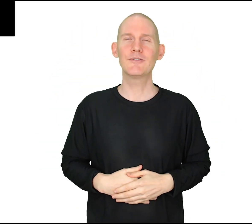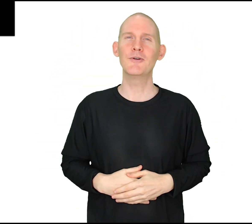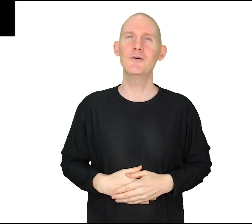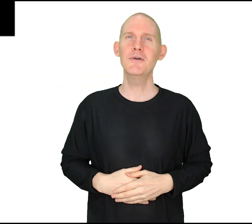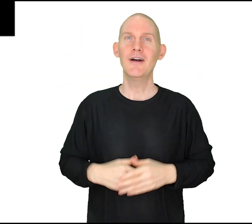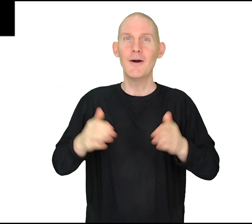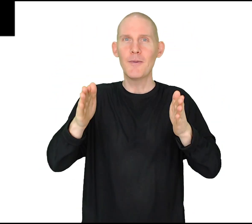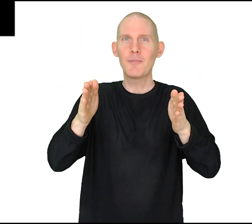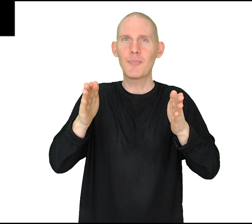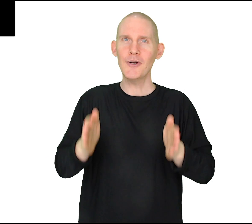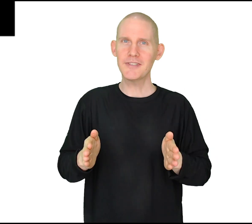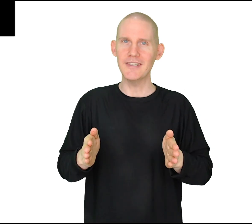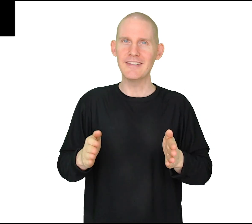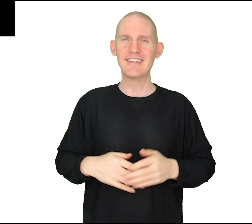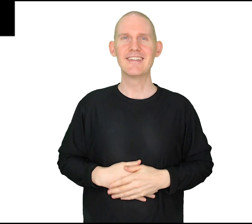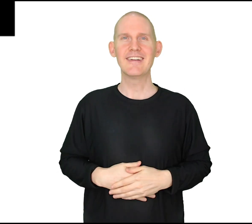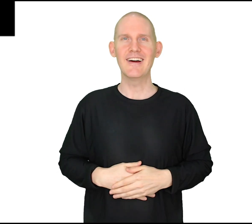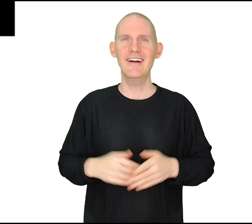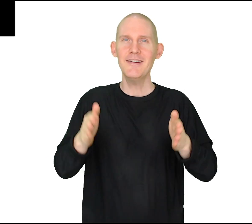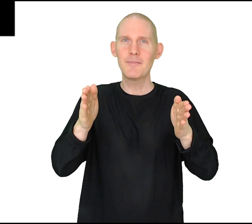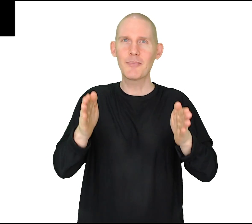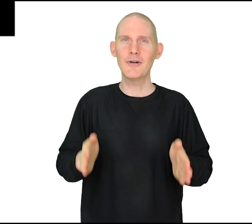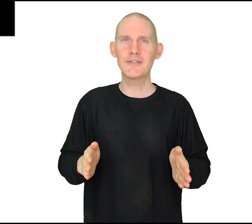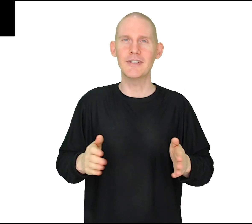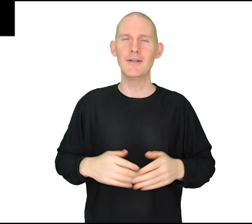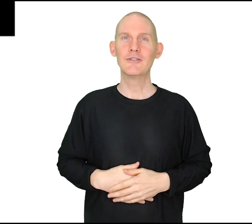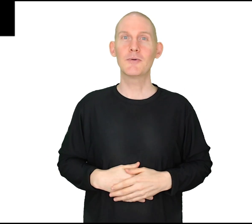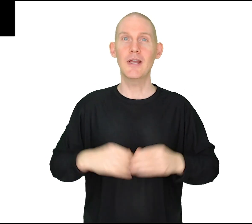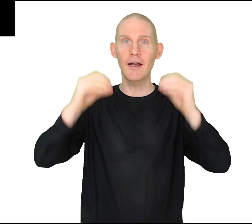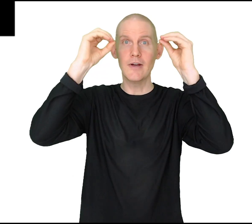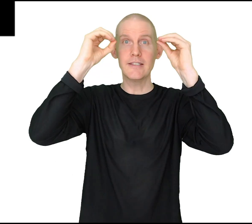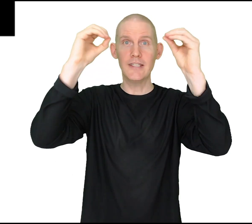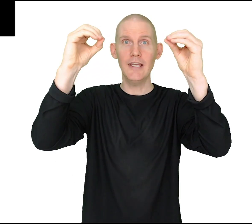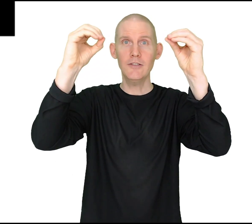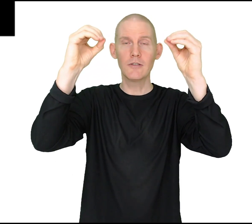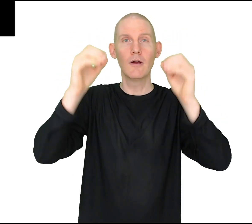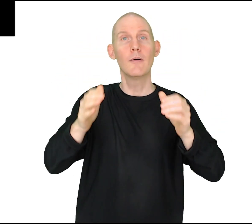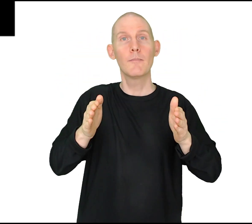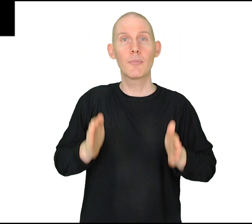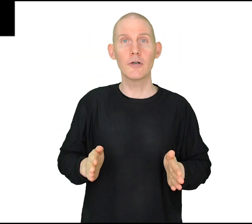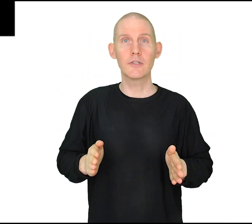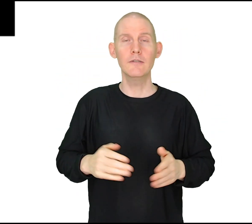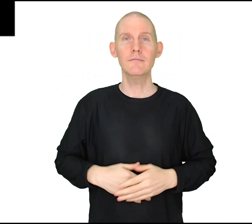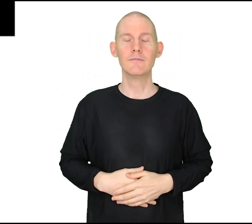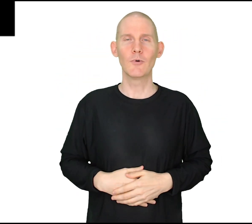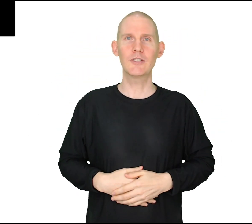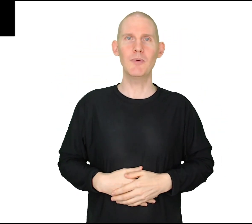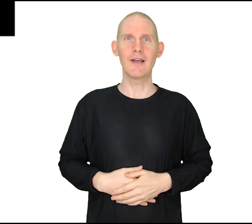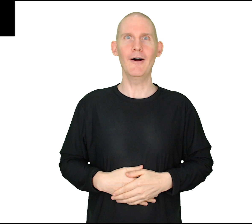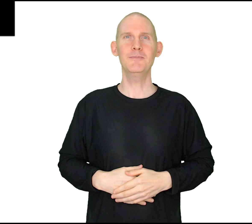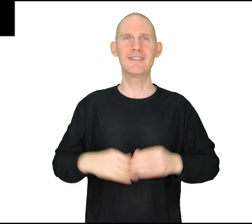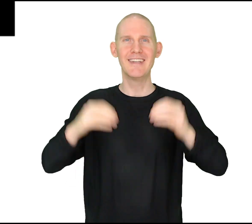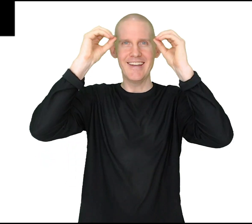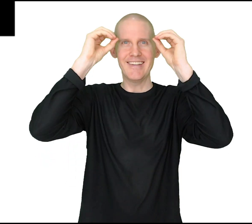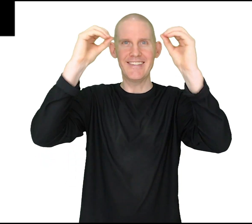to person. Person. So we have teach, person, which becomes